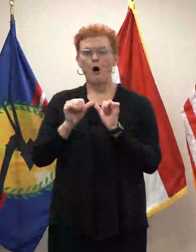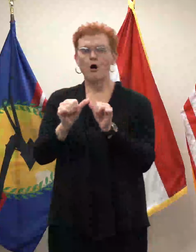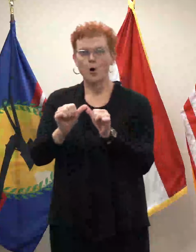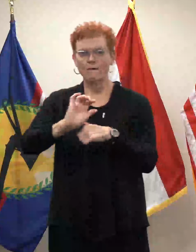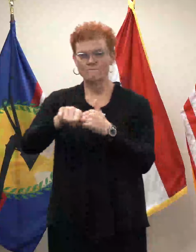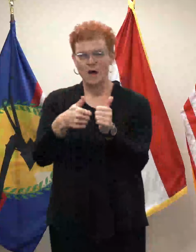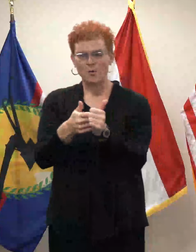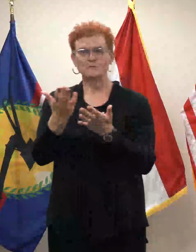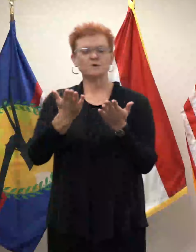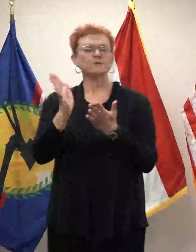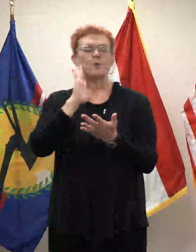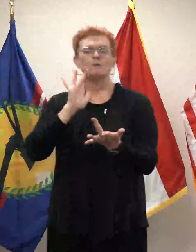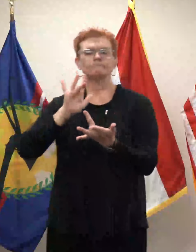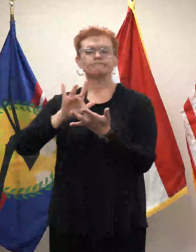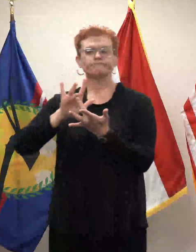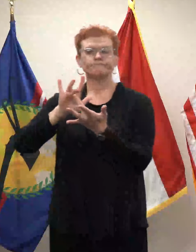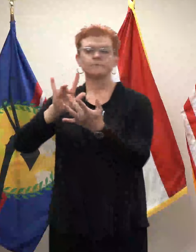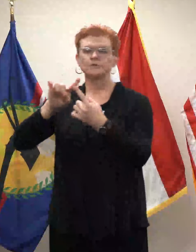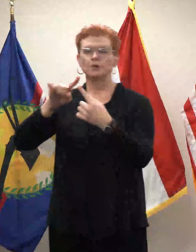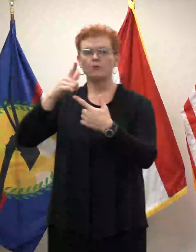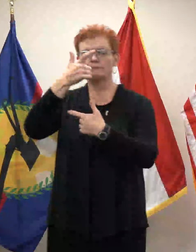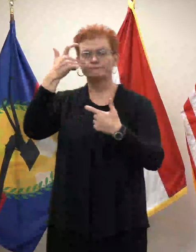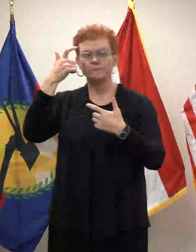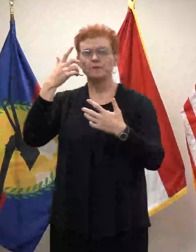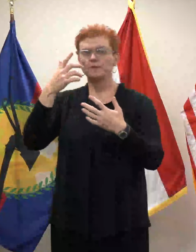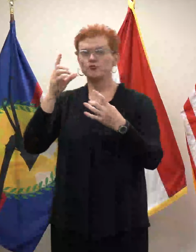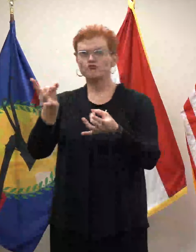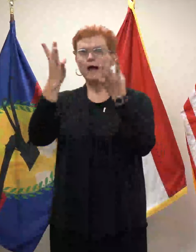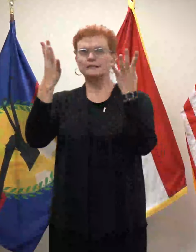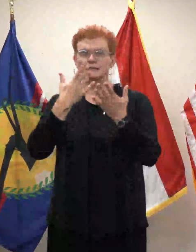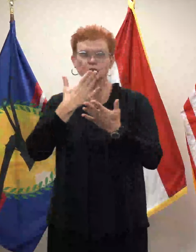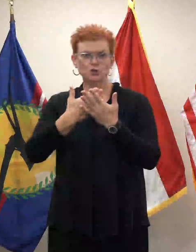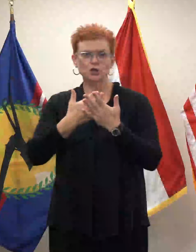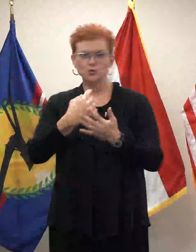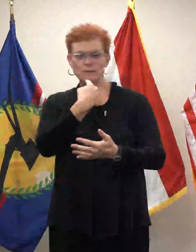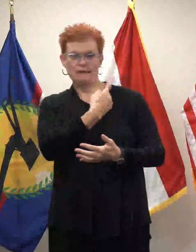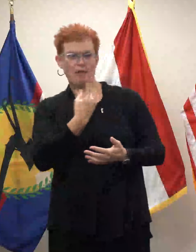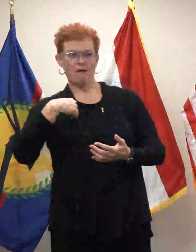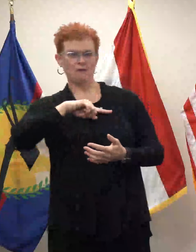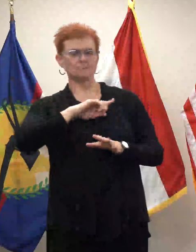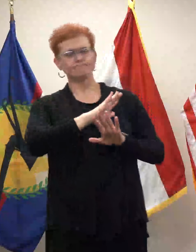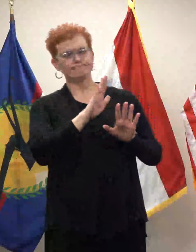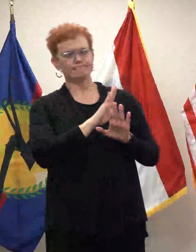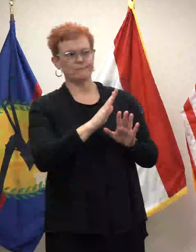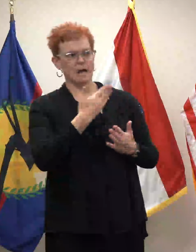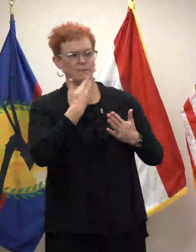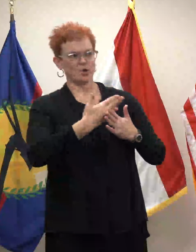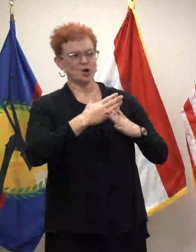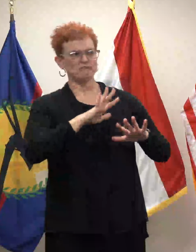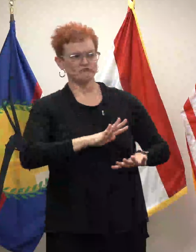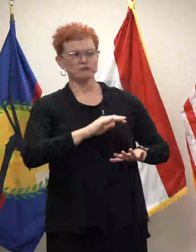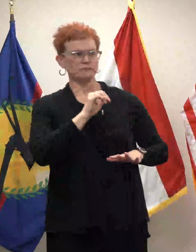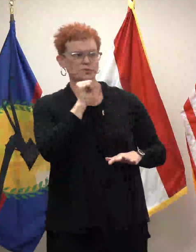We will stay in touch with you until the crisis is resolved or until you tell us, I'm good, you can quit calling me. And sometimes people do that and we get it.